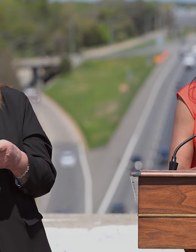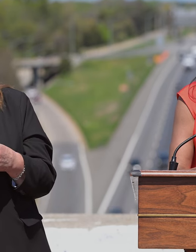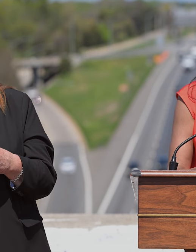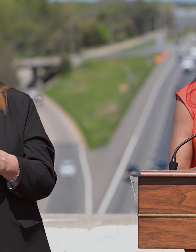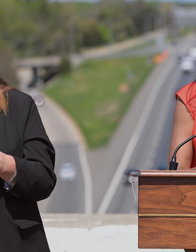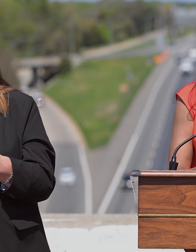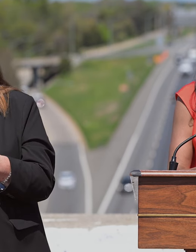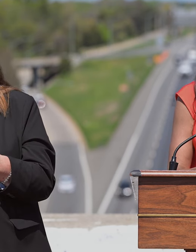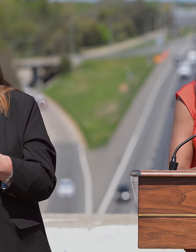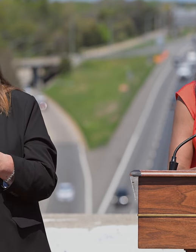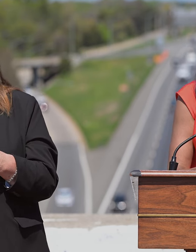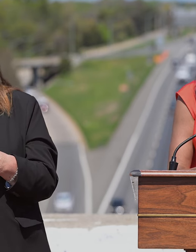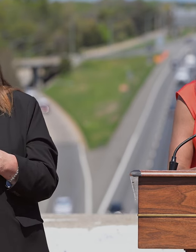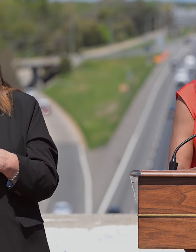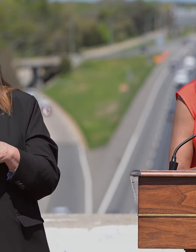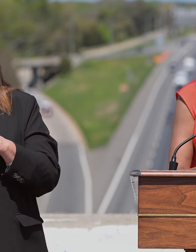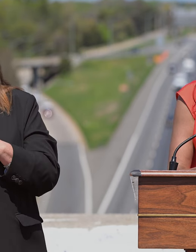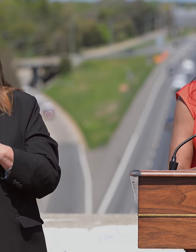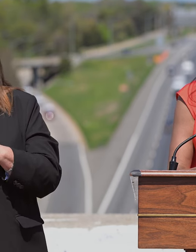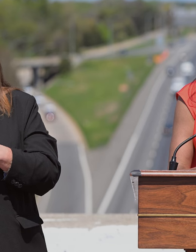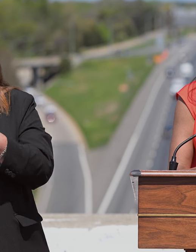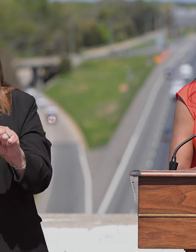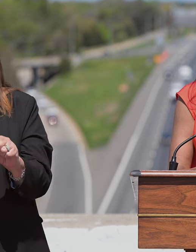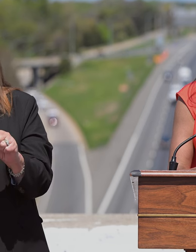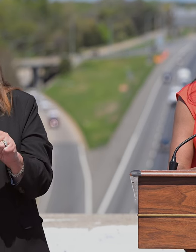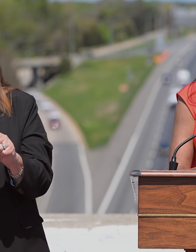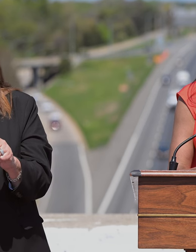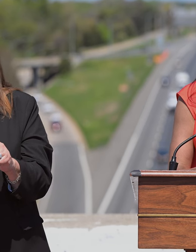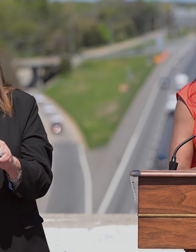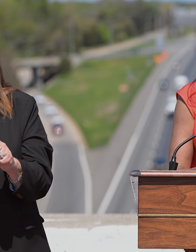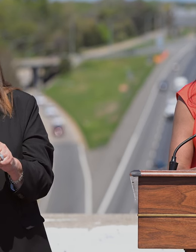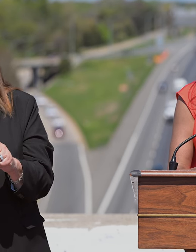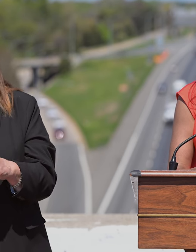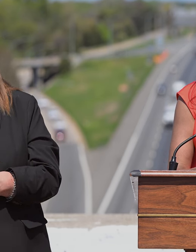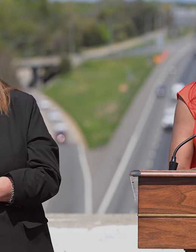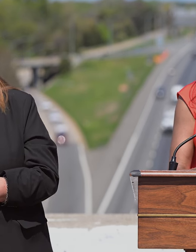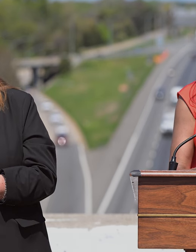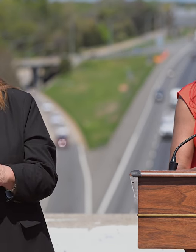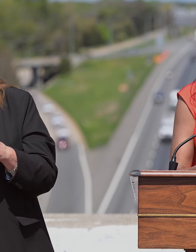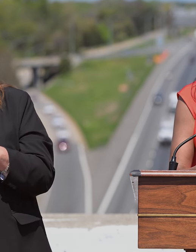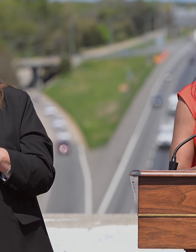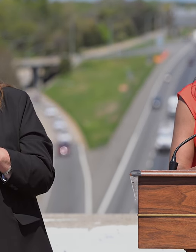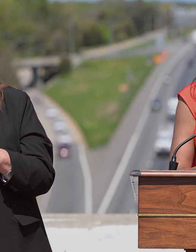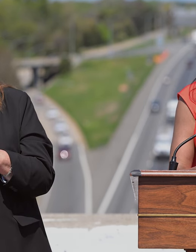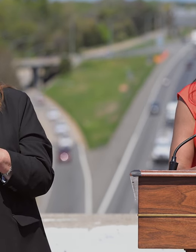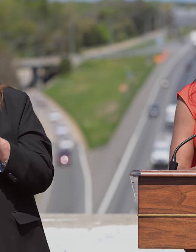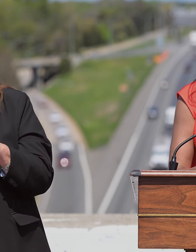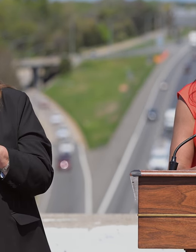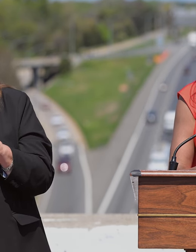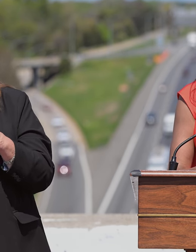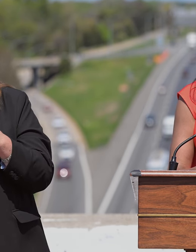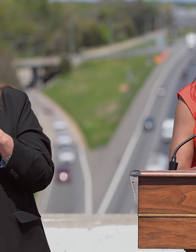who are at the forefront of safety each and every single day. Your words speak of our shared